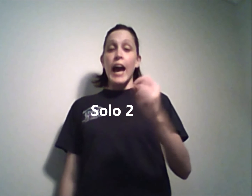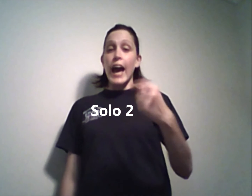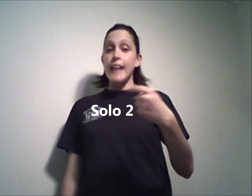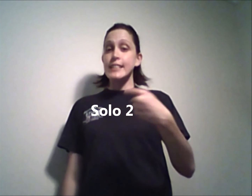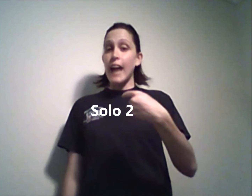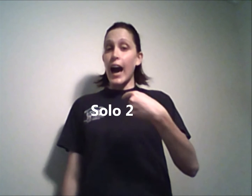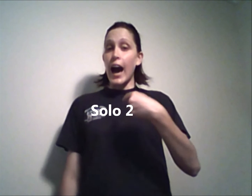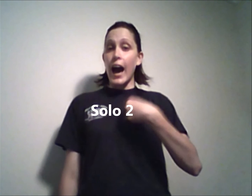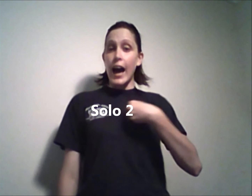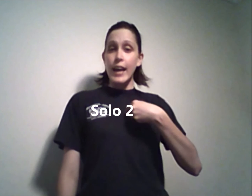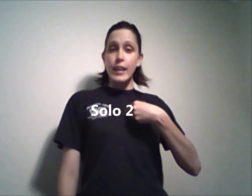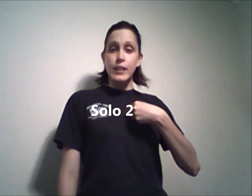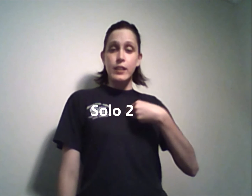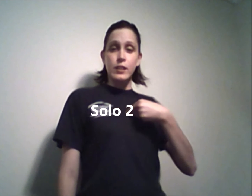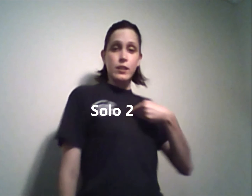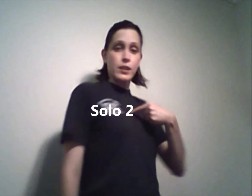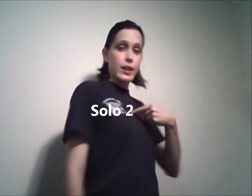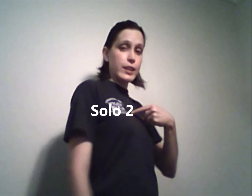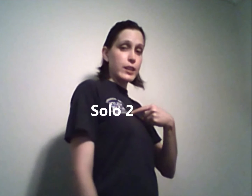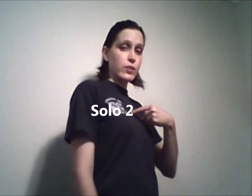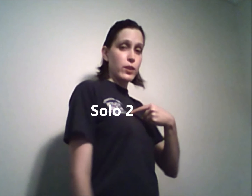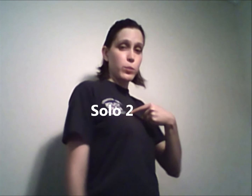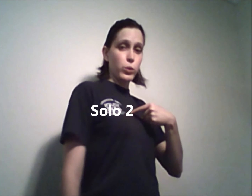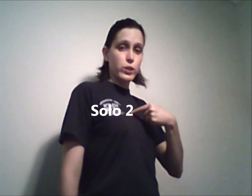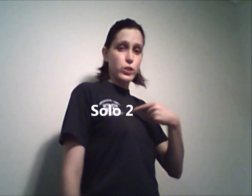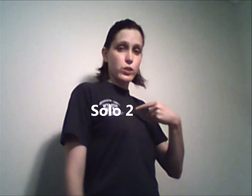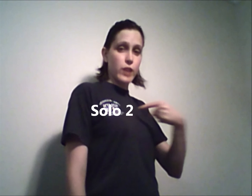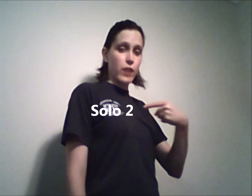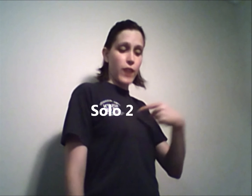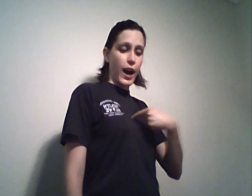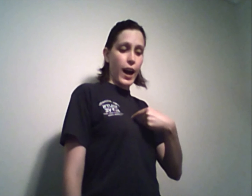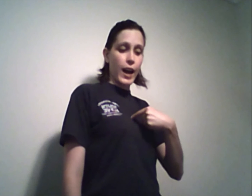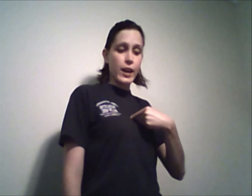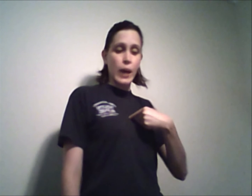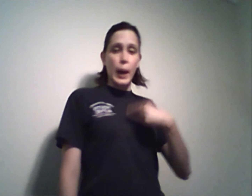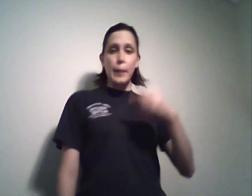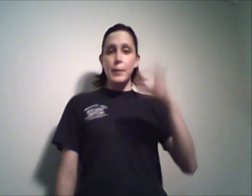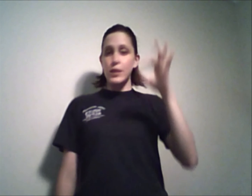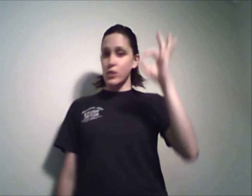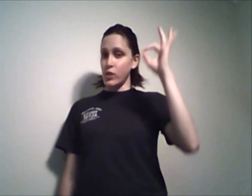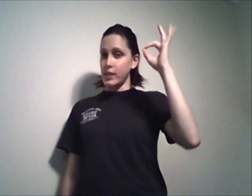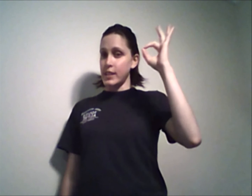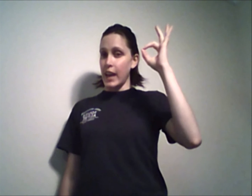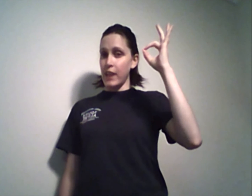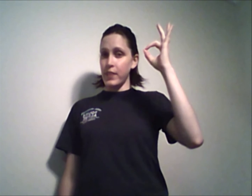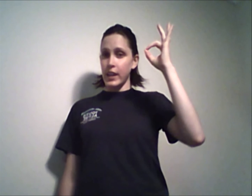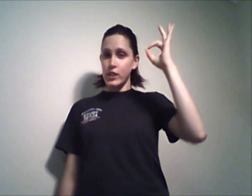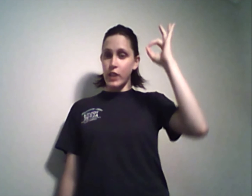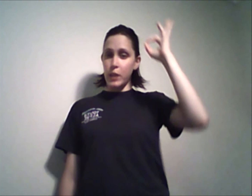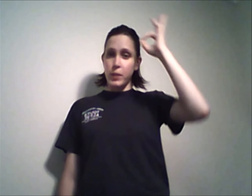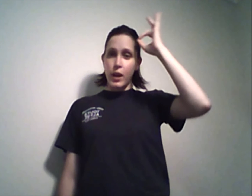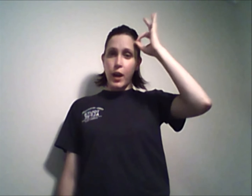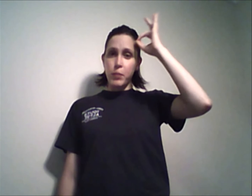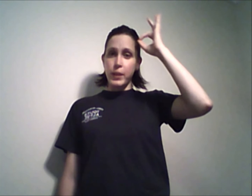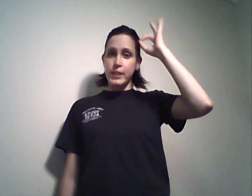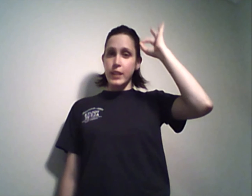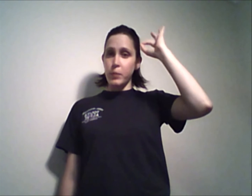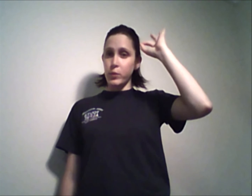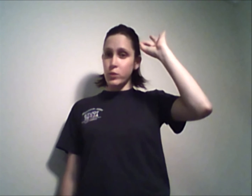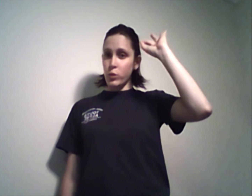as I, index finger points to yourself, I minister. That's an F hand shape. Up by the temple, it's going